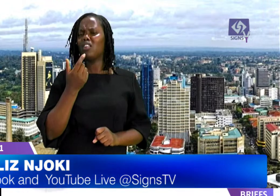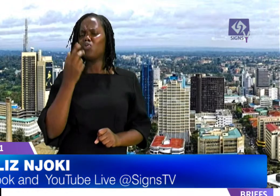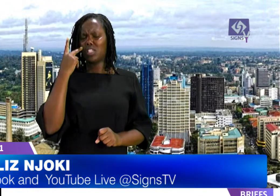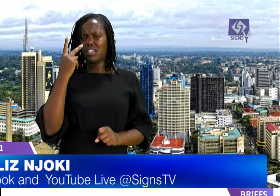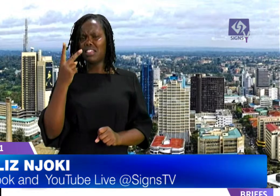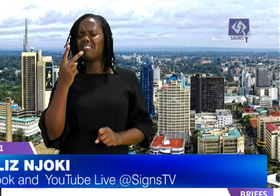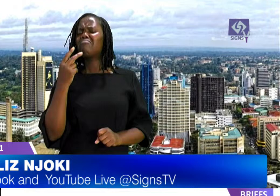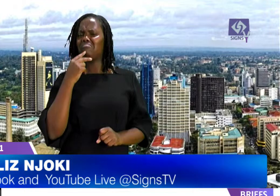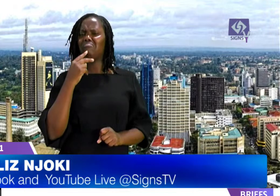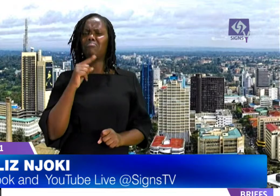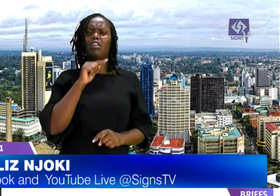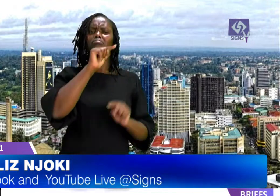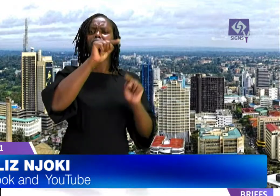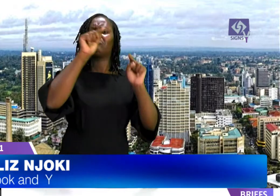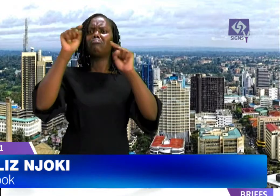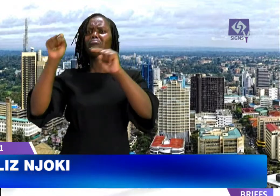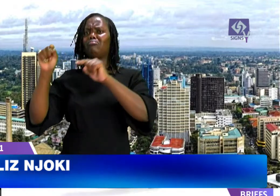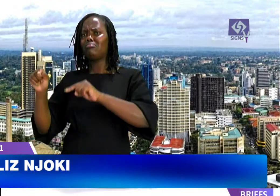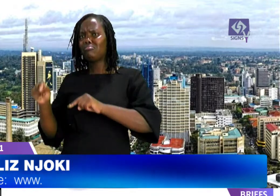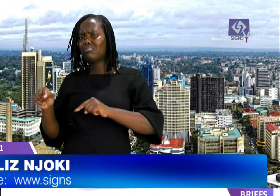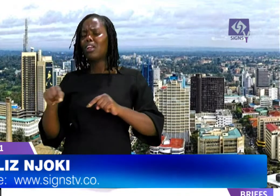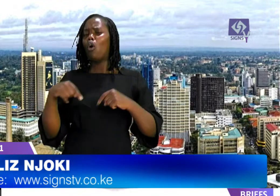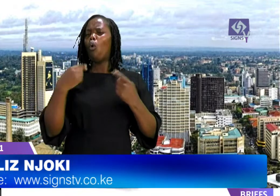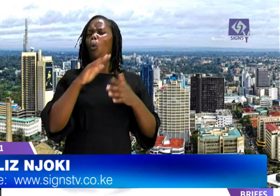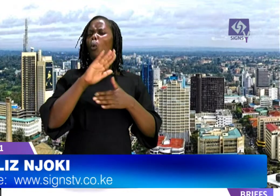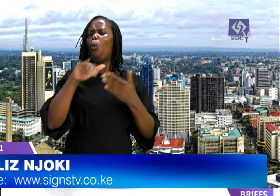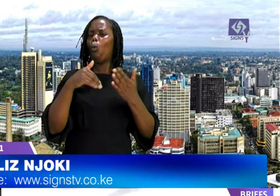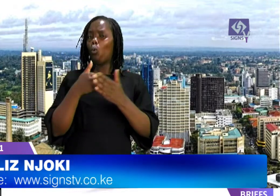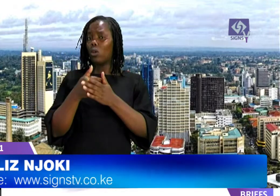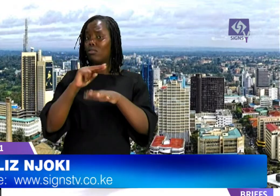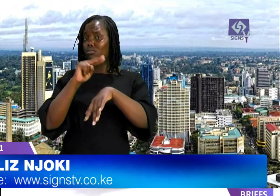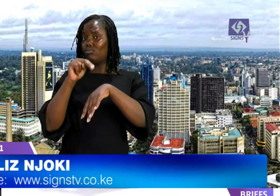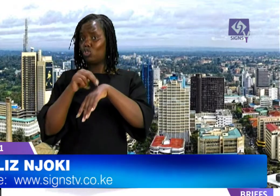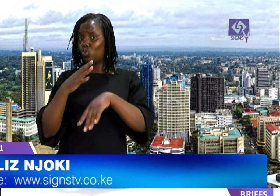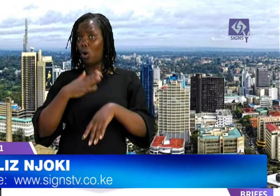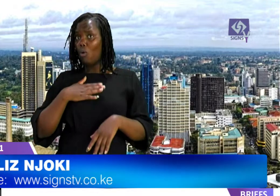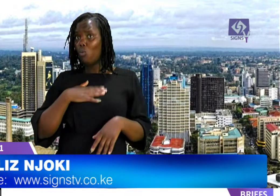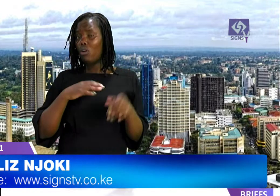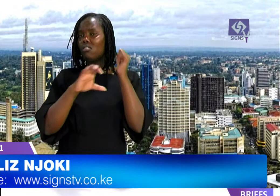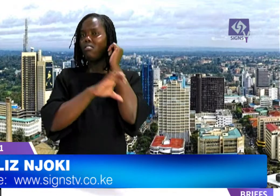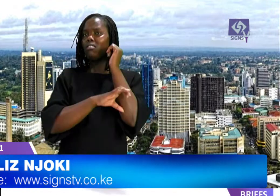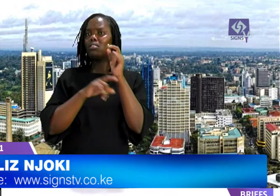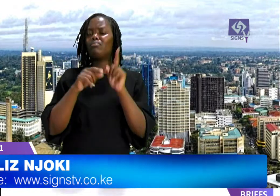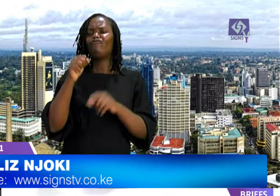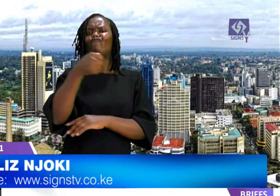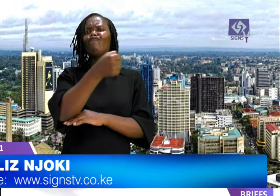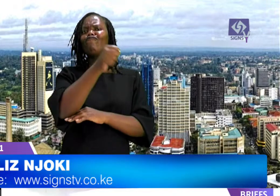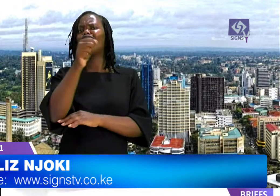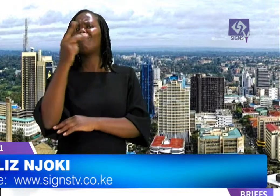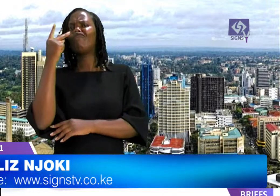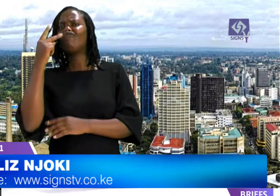county. The head of state has been on a national world development tour